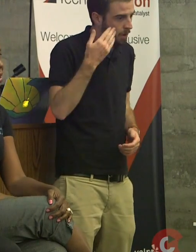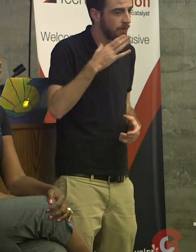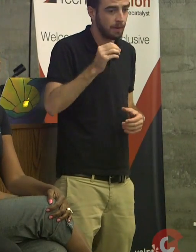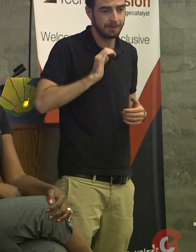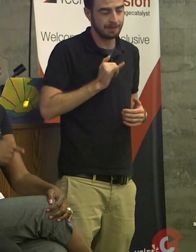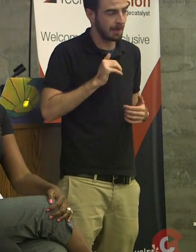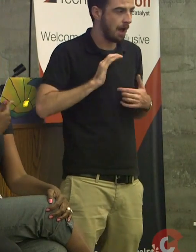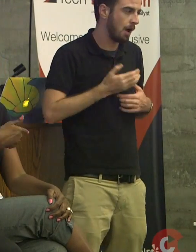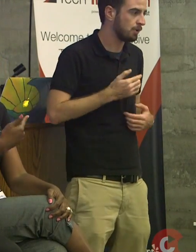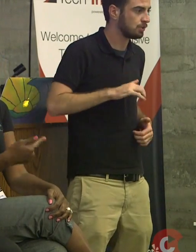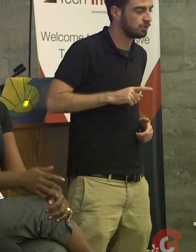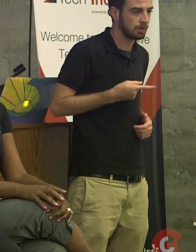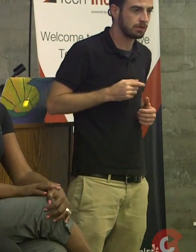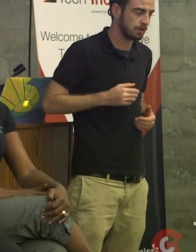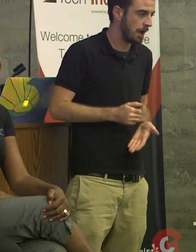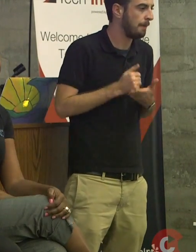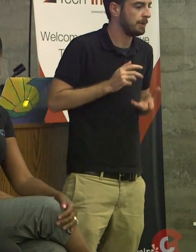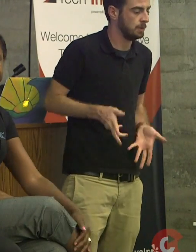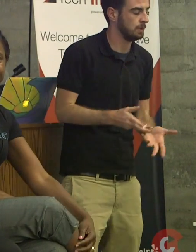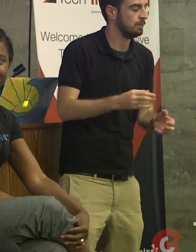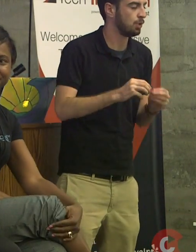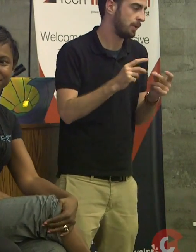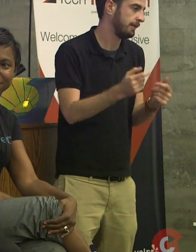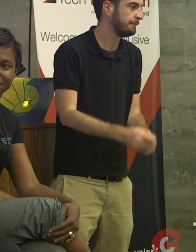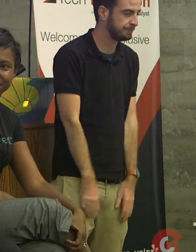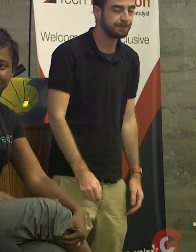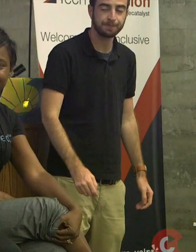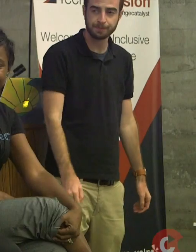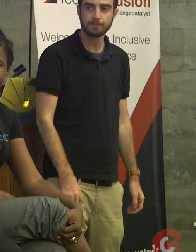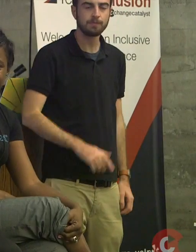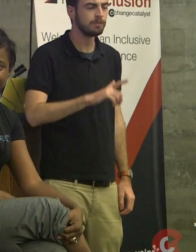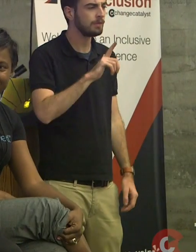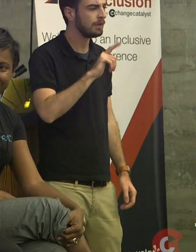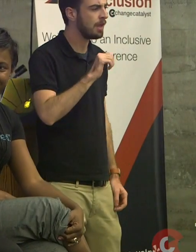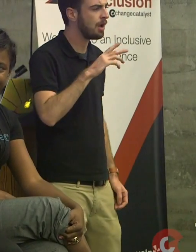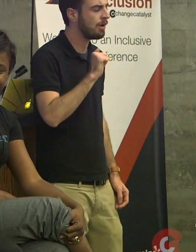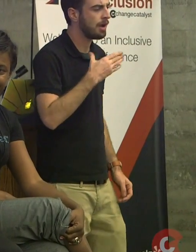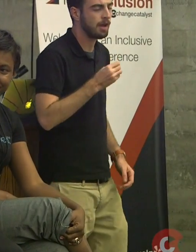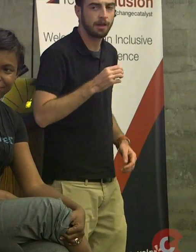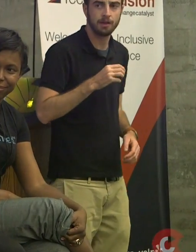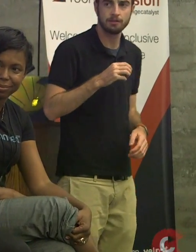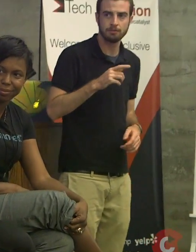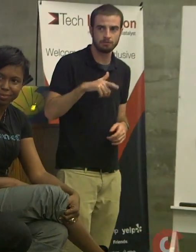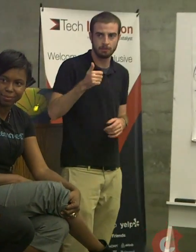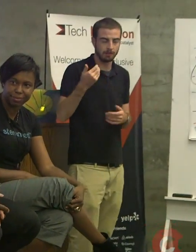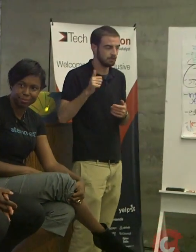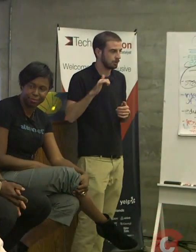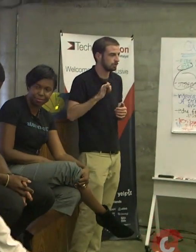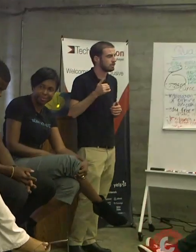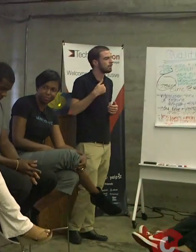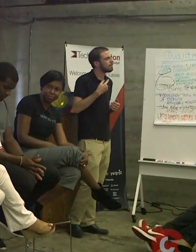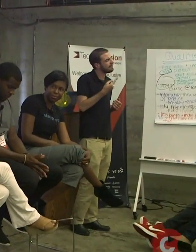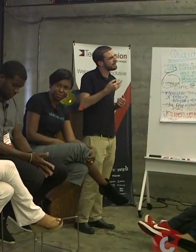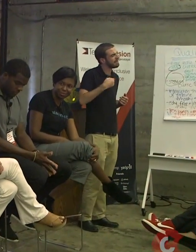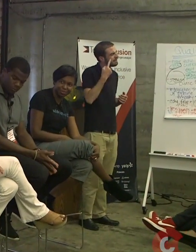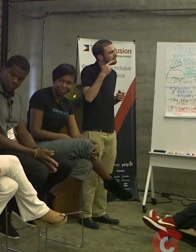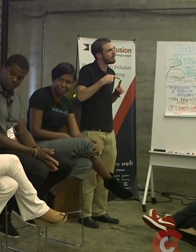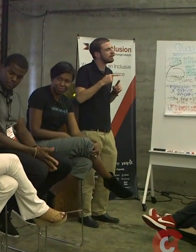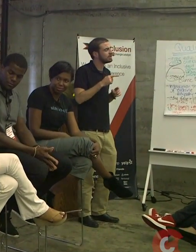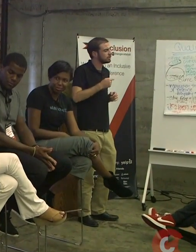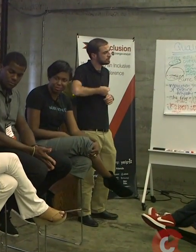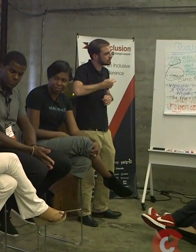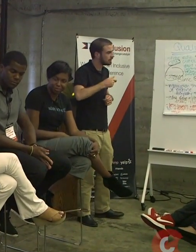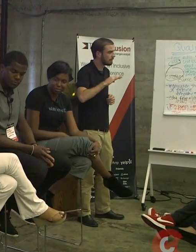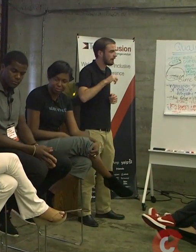ours, I think we're just going to help that move a little quicker. Laura and Kedar, actually, you know, one thing I think a lot about is you're taking bias